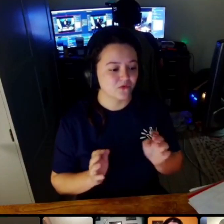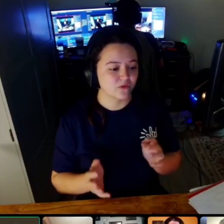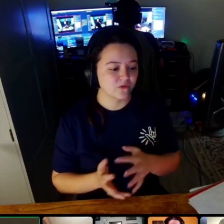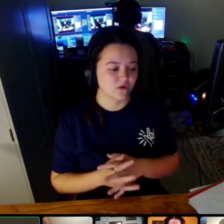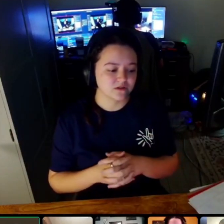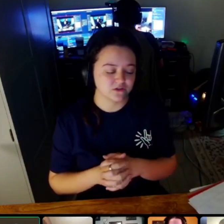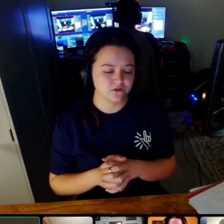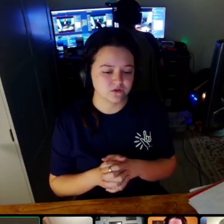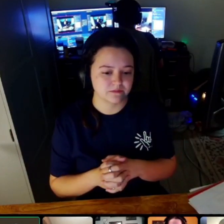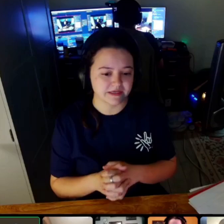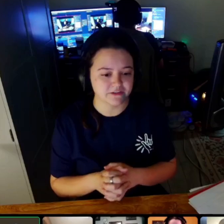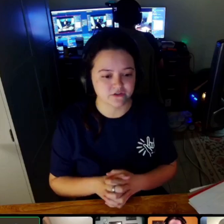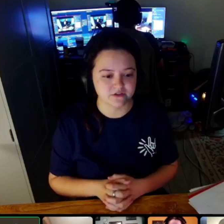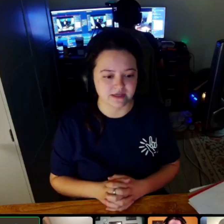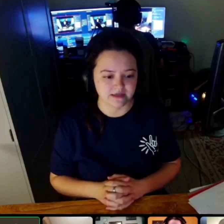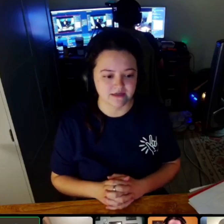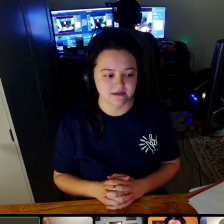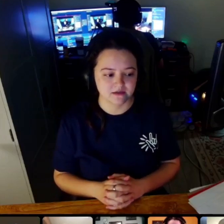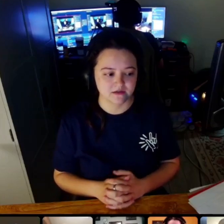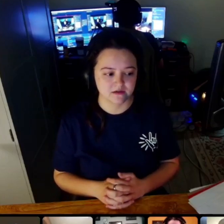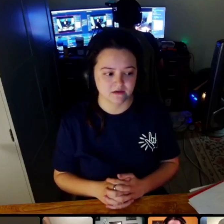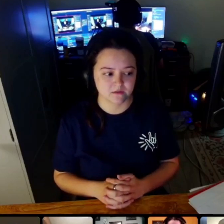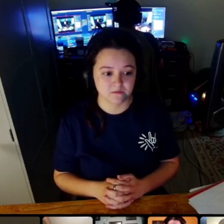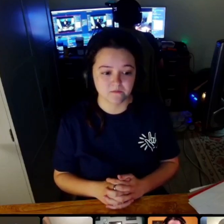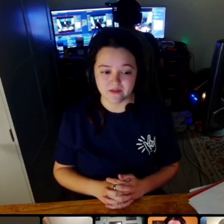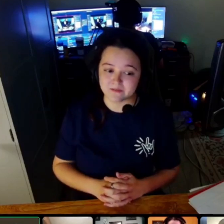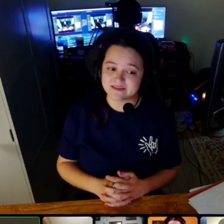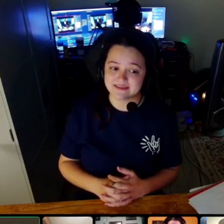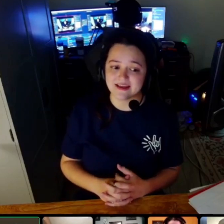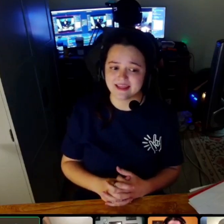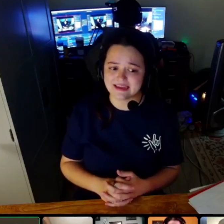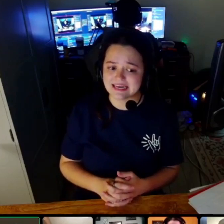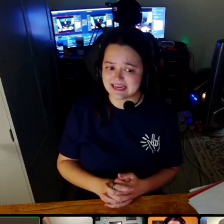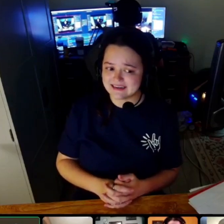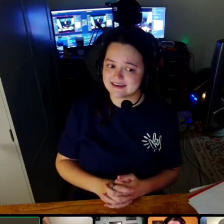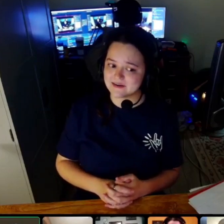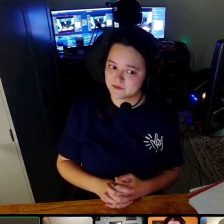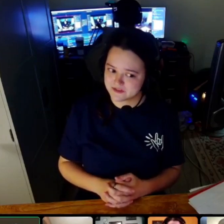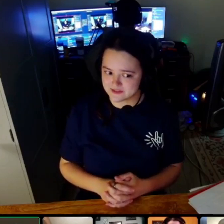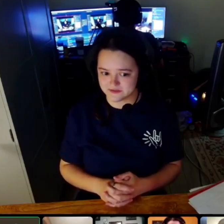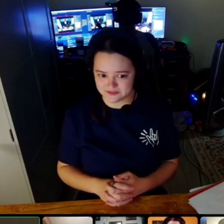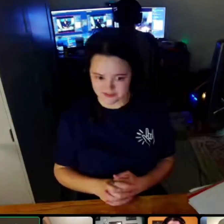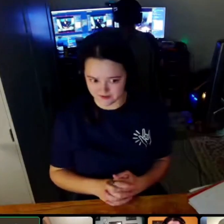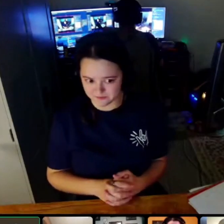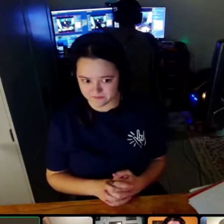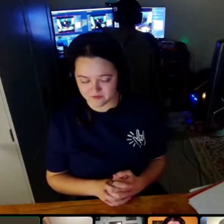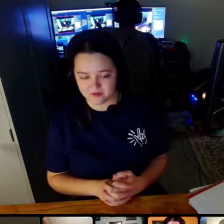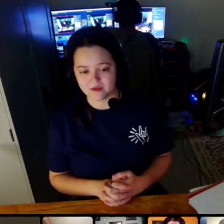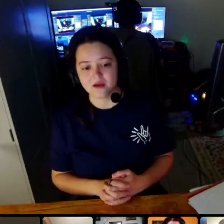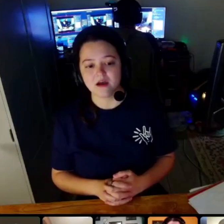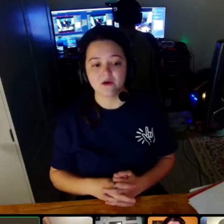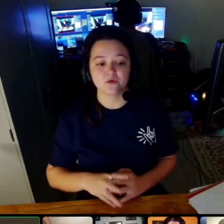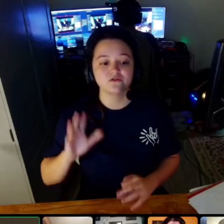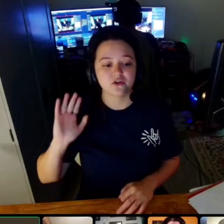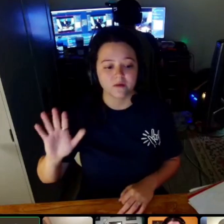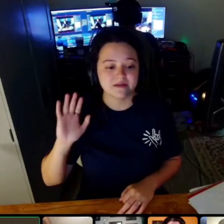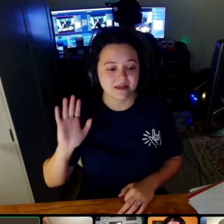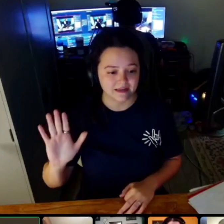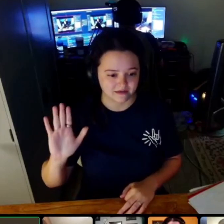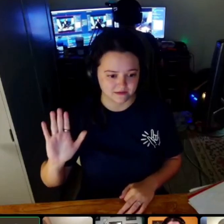we want to make sure that I'm going to say like 99% of the time, our dominant hand